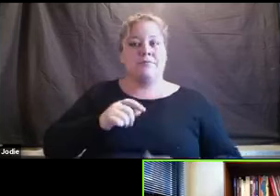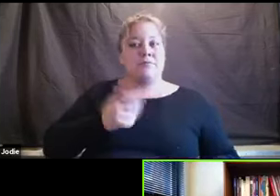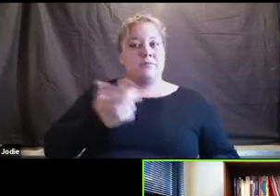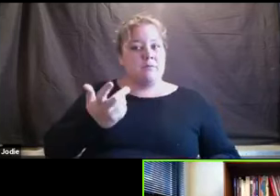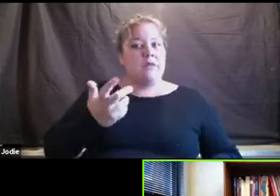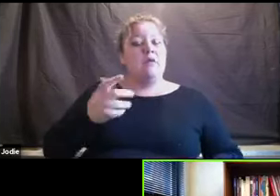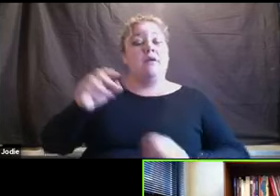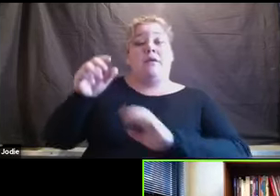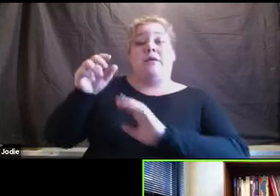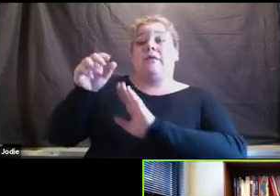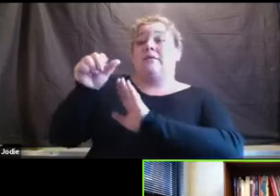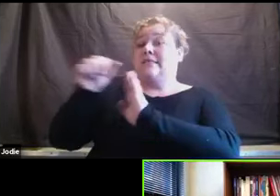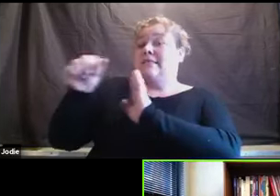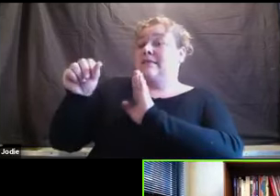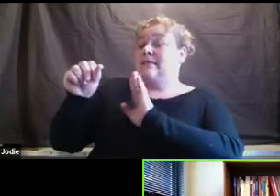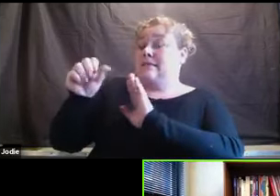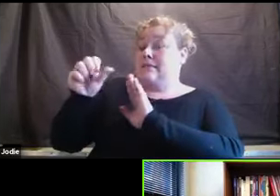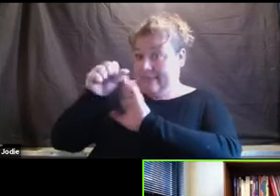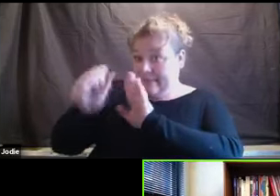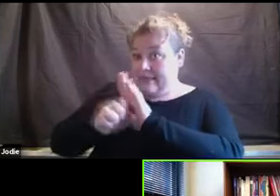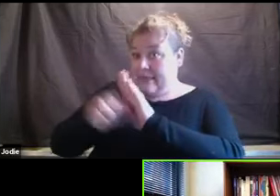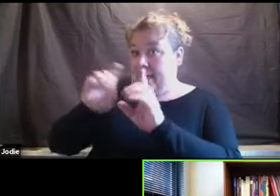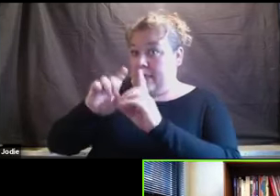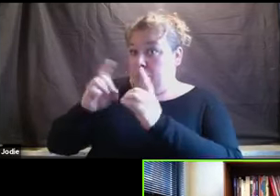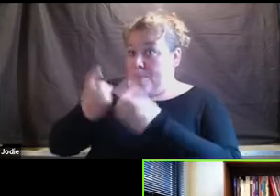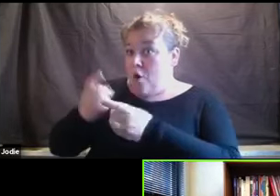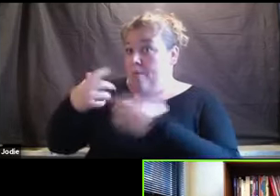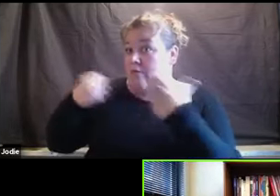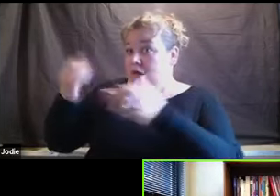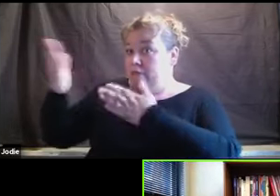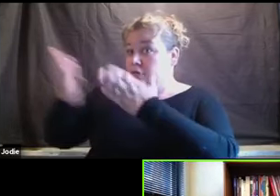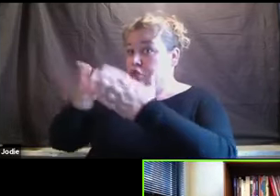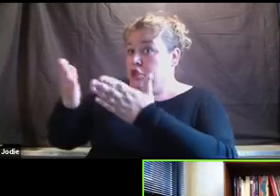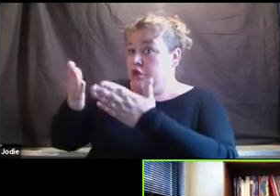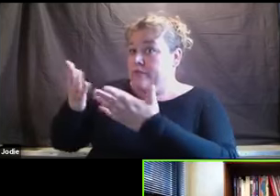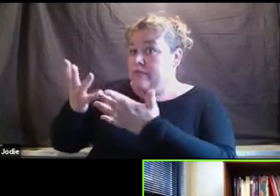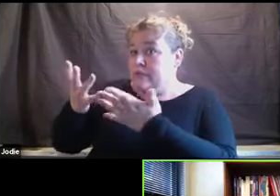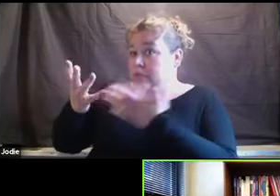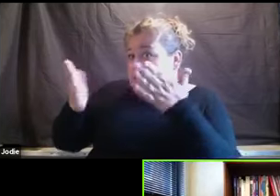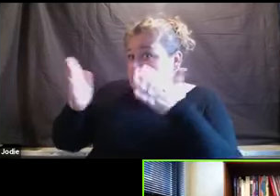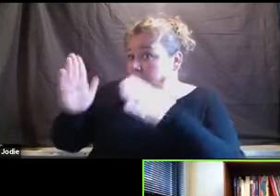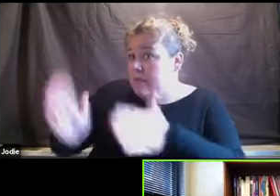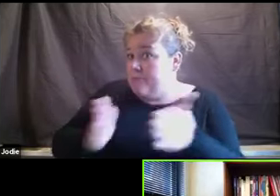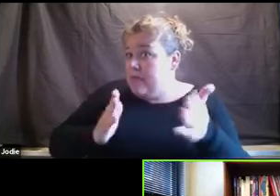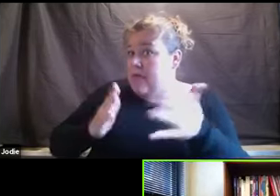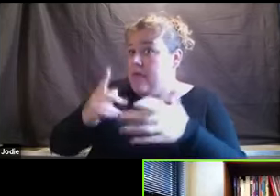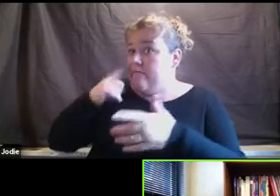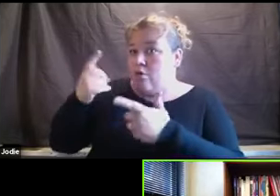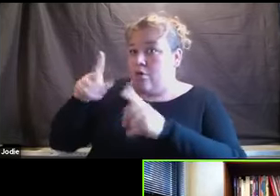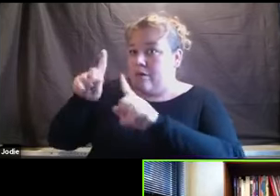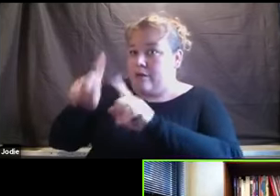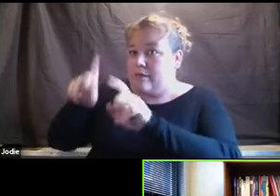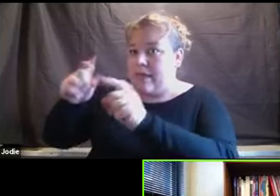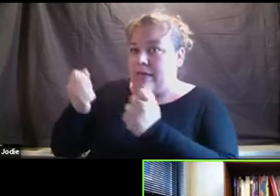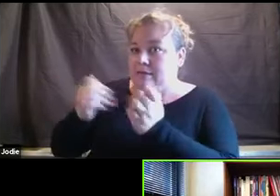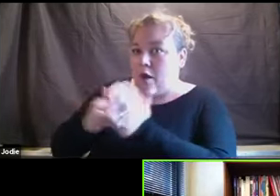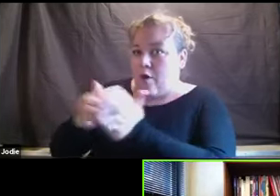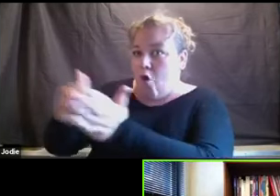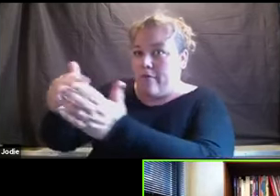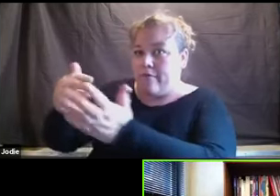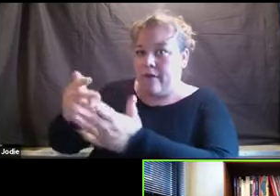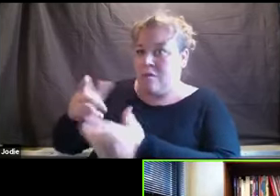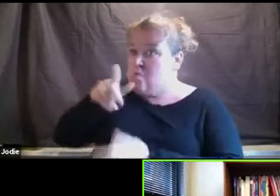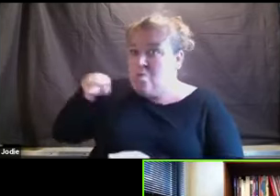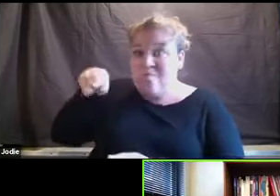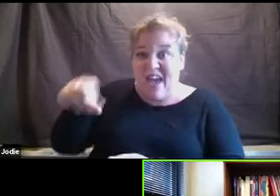of Health Services, are going with this, and how many times we'll be able to test, who's going to pay for it. But we really need